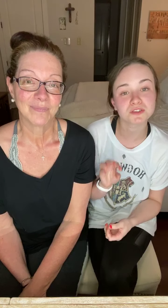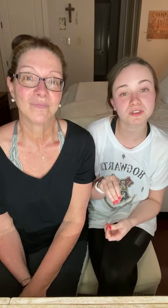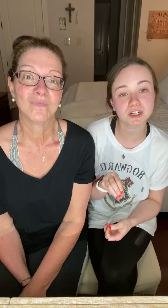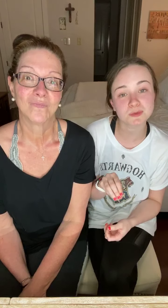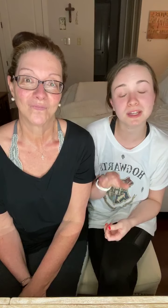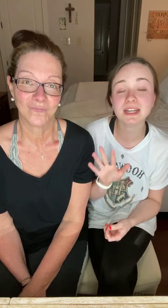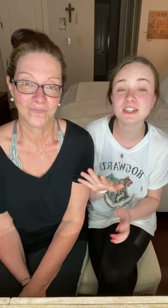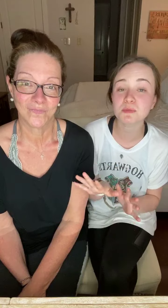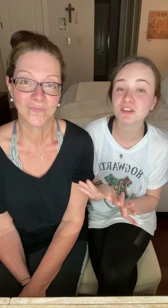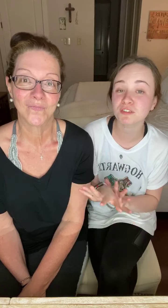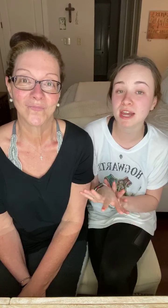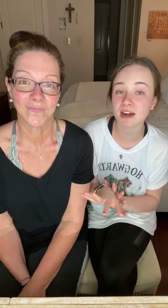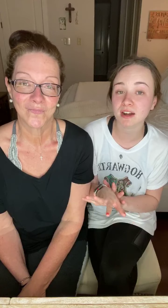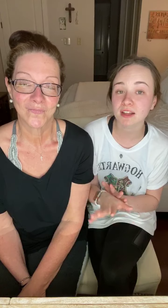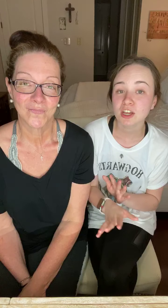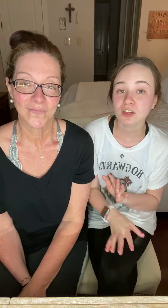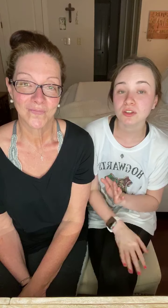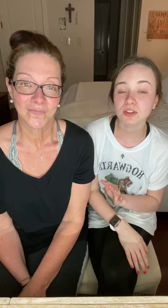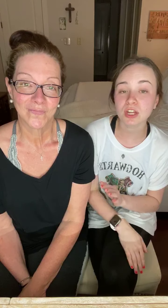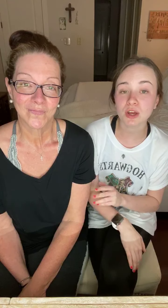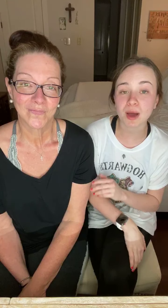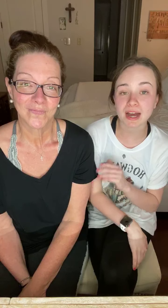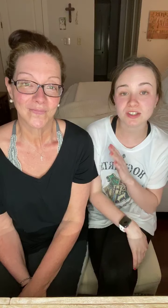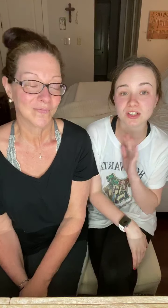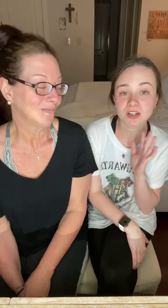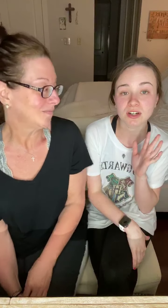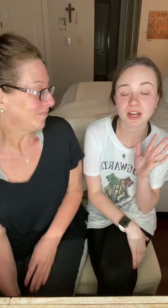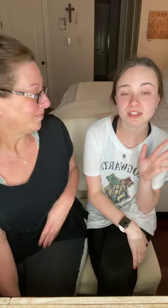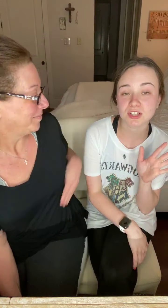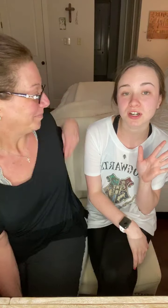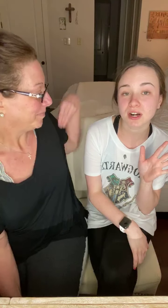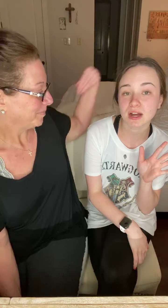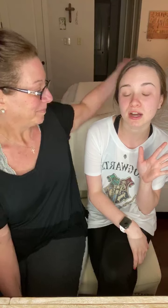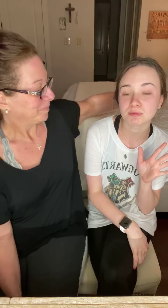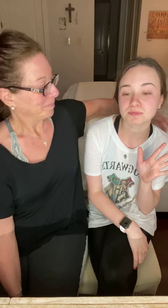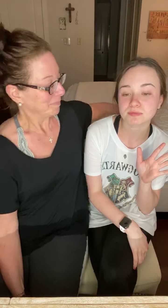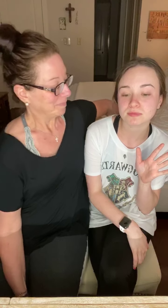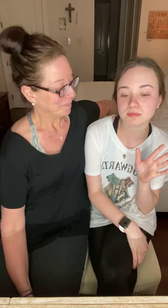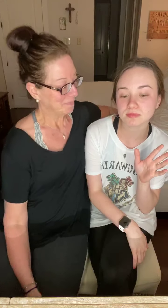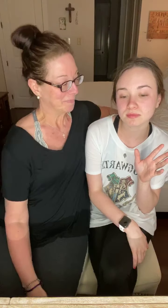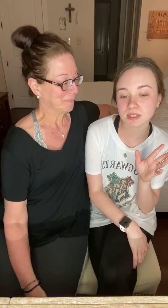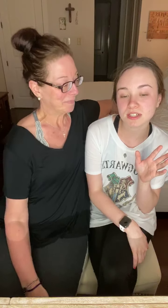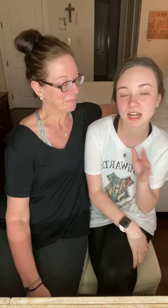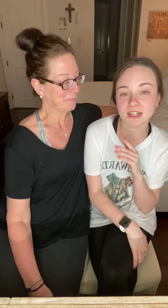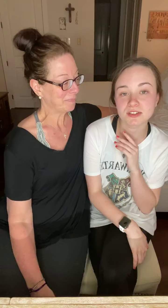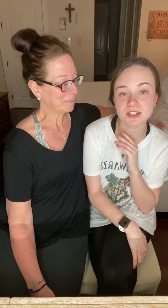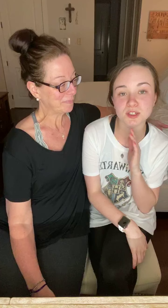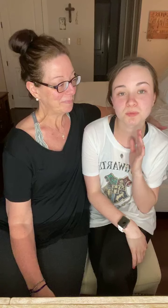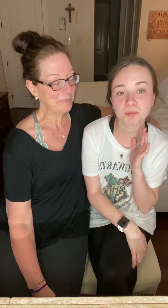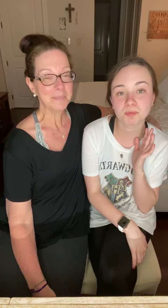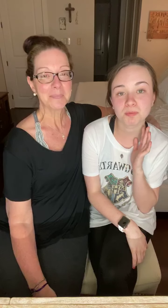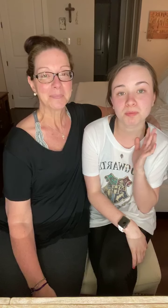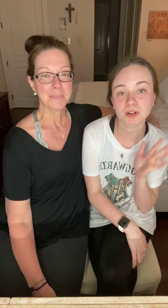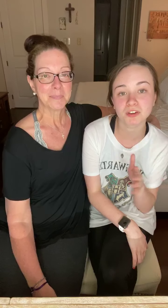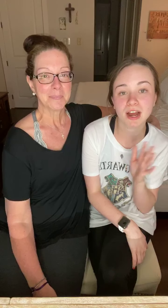fingerspelling. And to be fair, you know, as her diagnosis progressed,